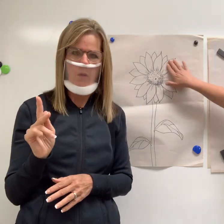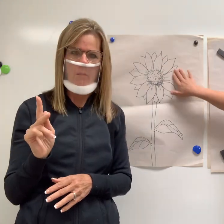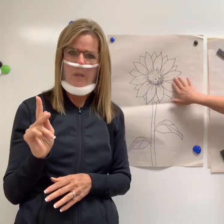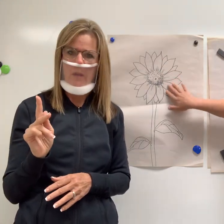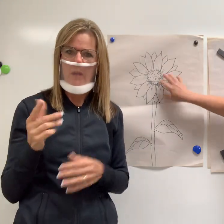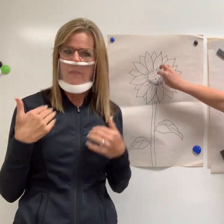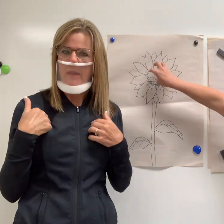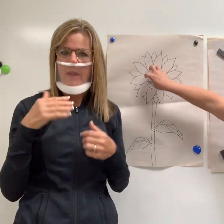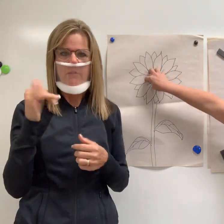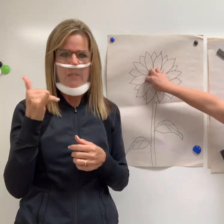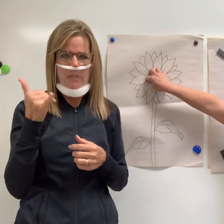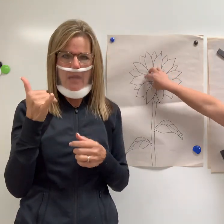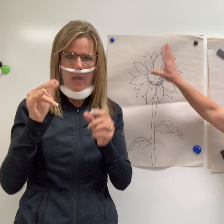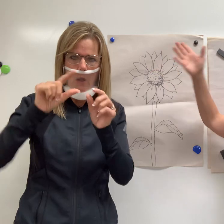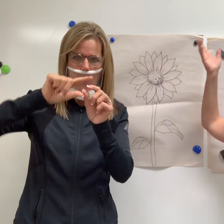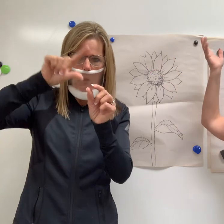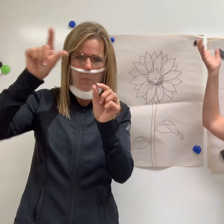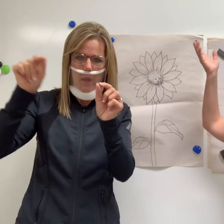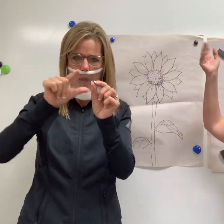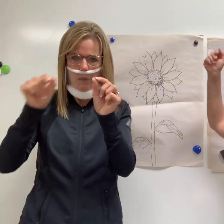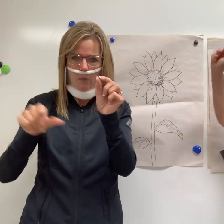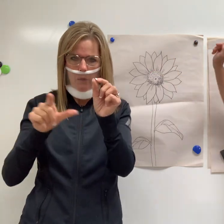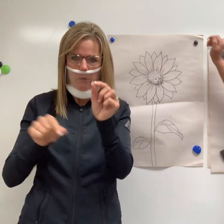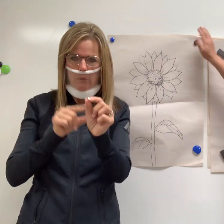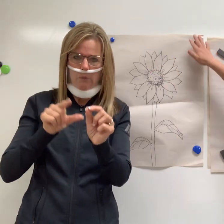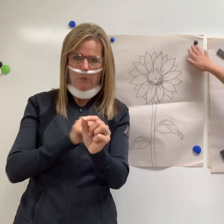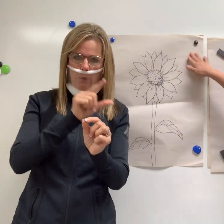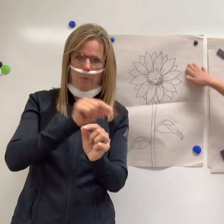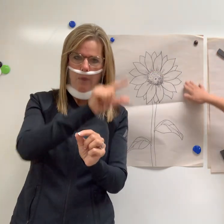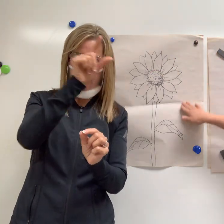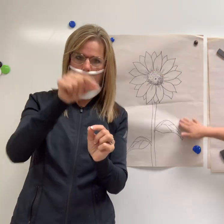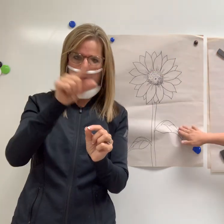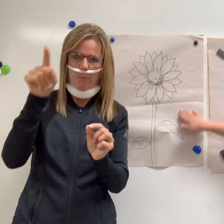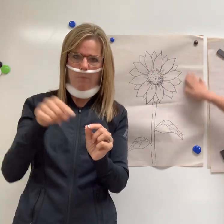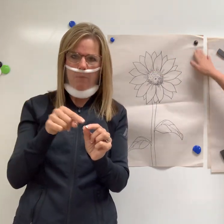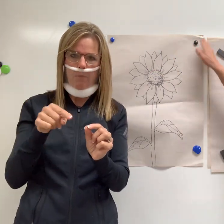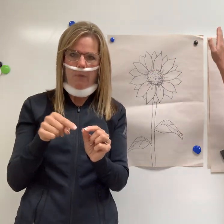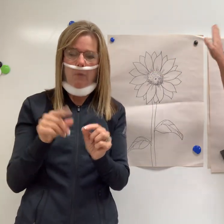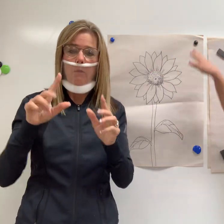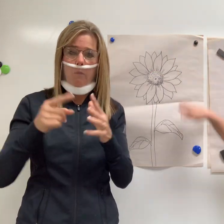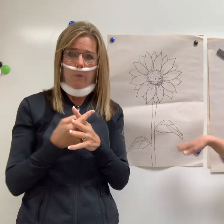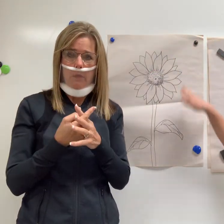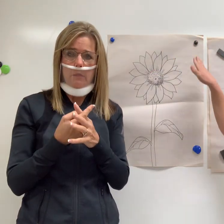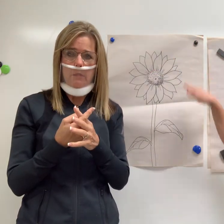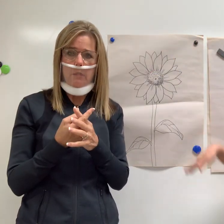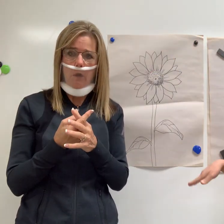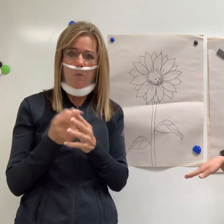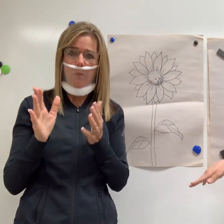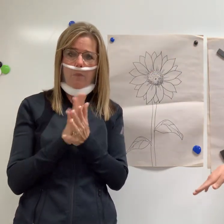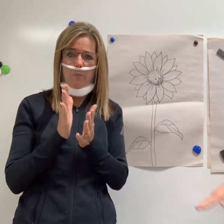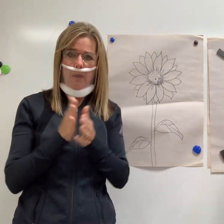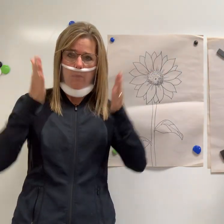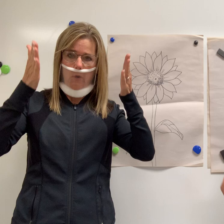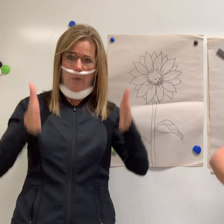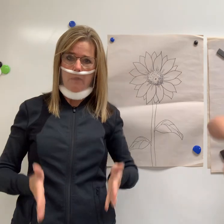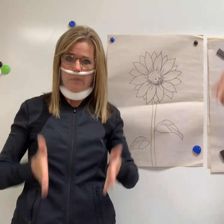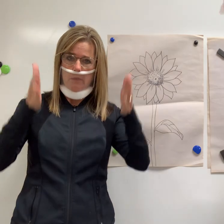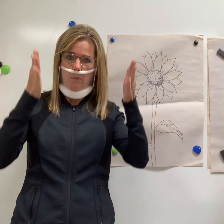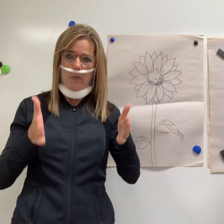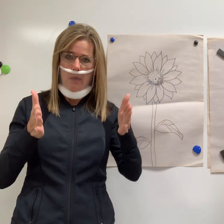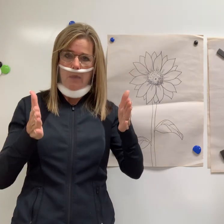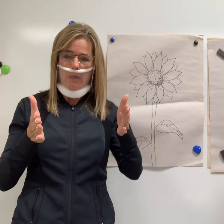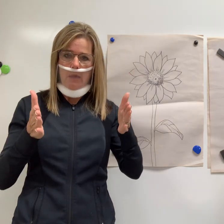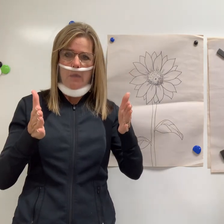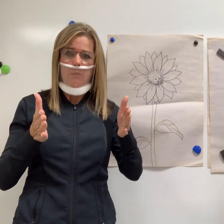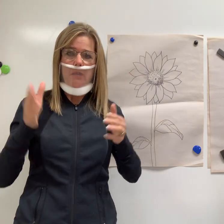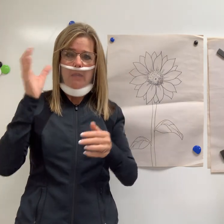have yellow petals, the brown centers, those flowers. We're gonna go ahead and start with our paper vertical, up and down tall. Sunflowers can